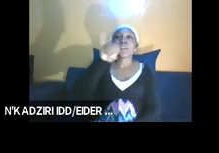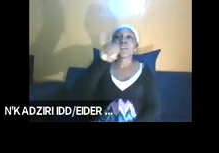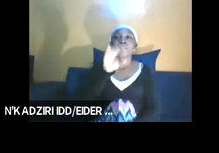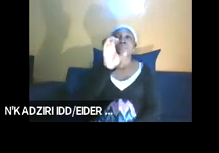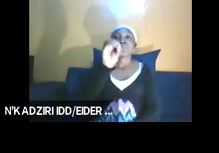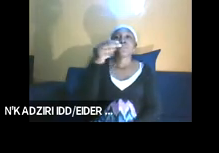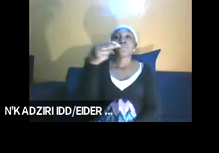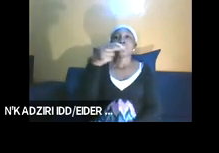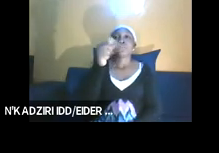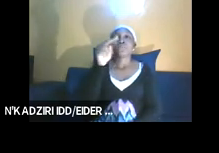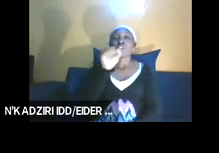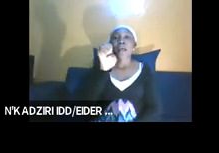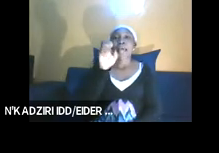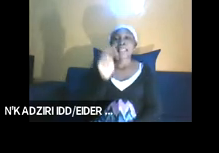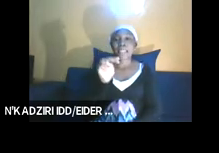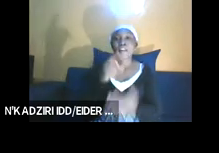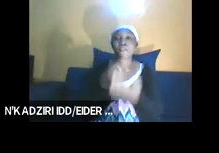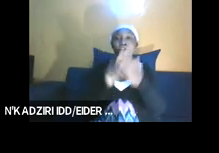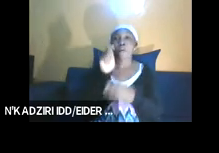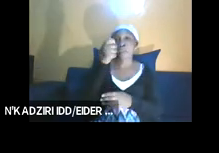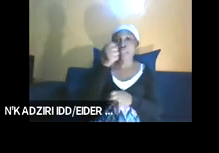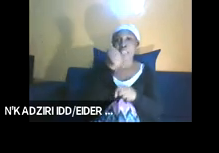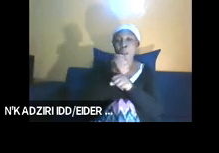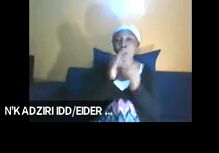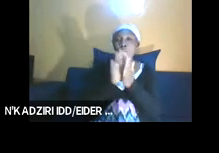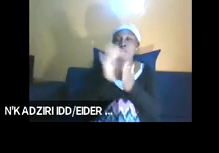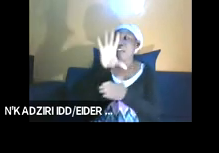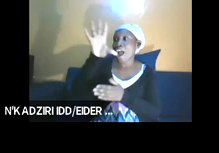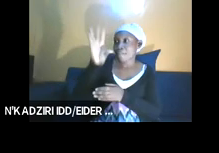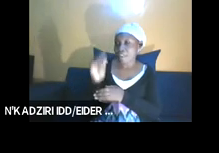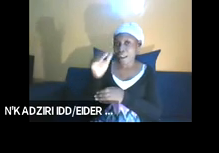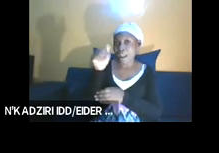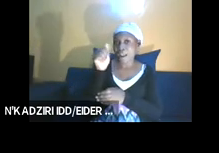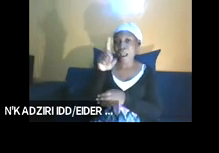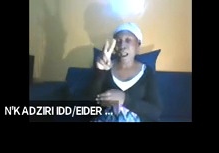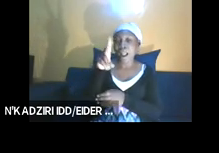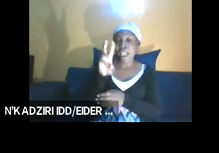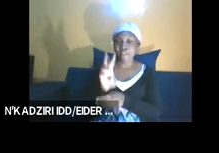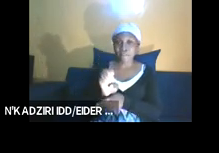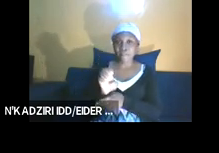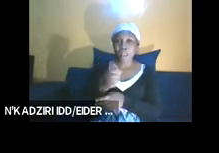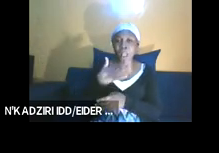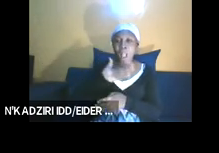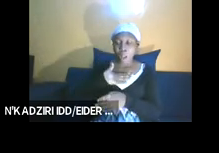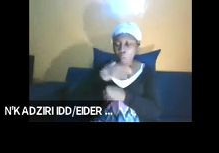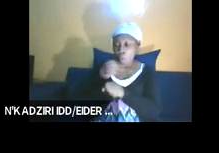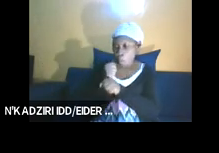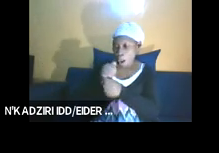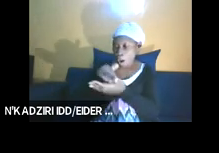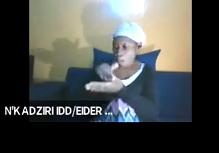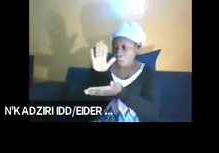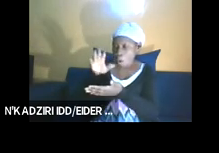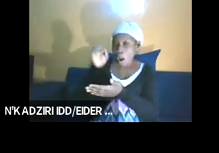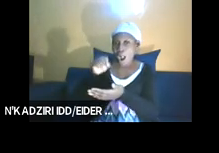work with AfricArXiv, the Pan-African Open Access Portal. And basically, with AfricArXiv, you can upload your working